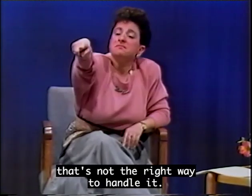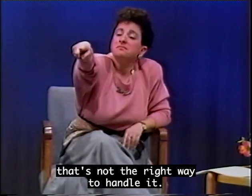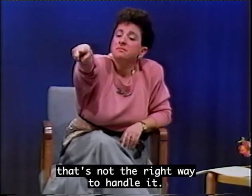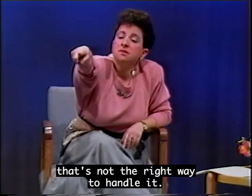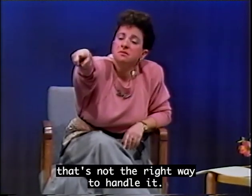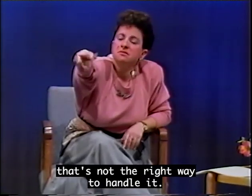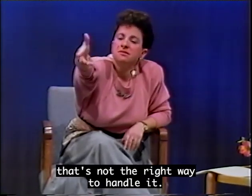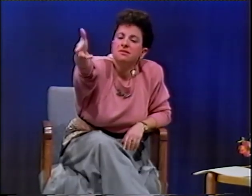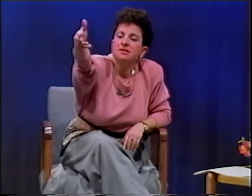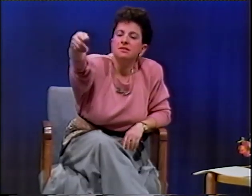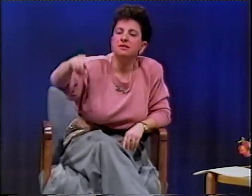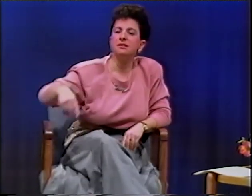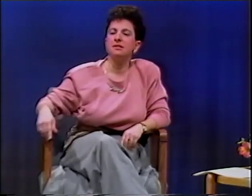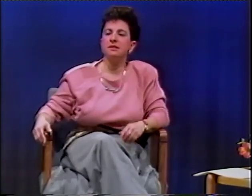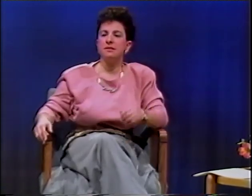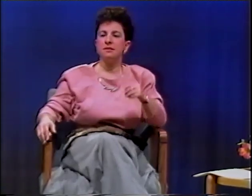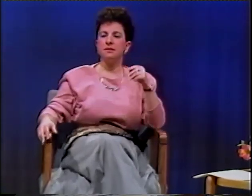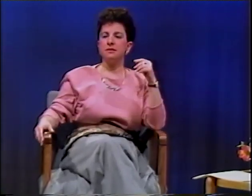to handle it.